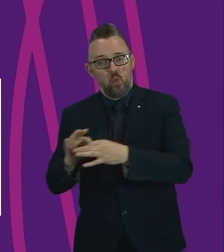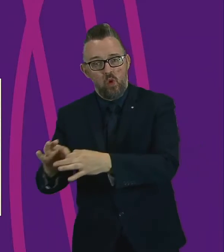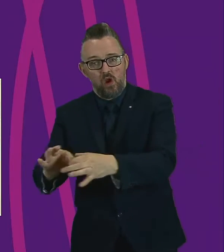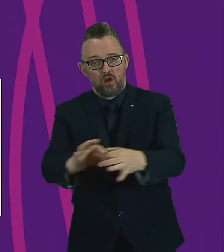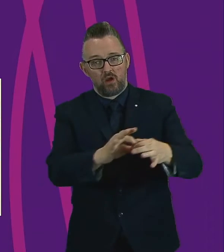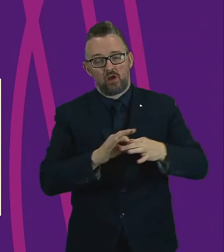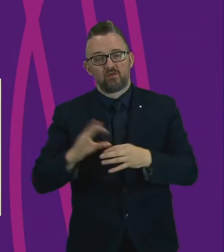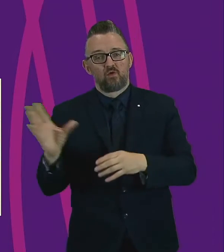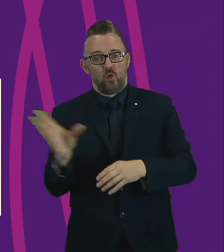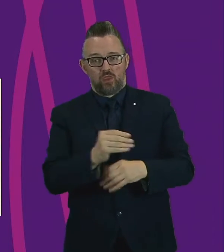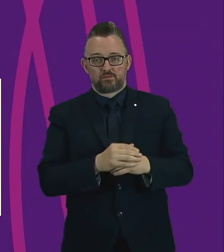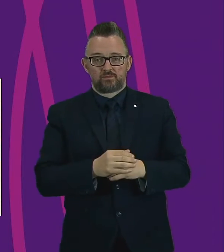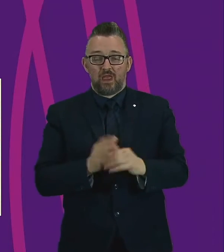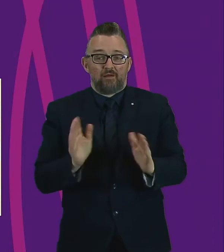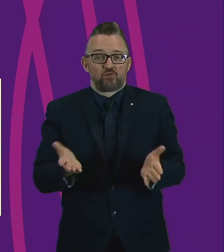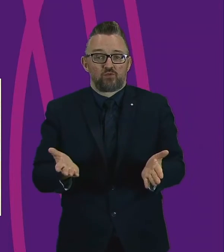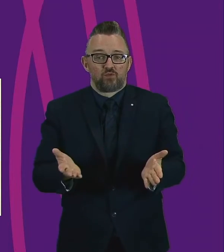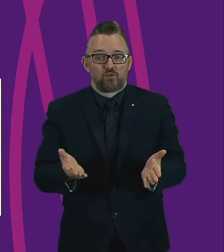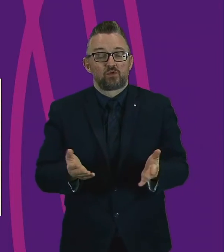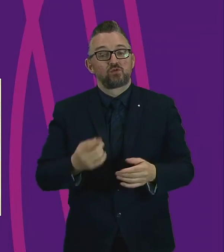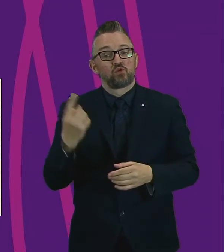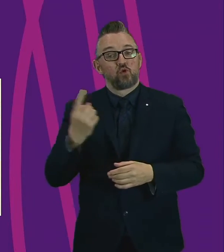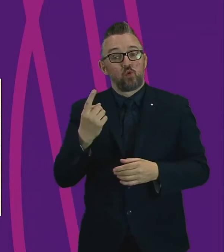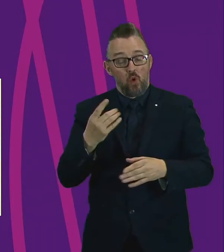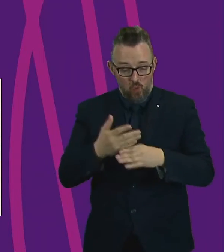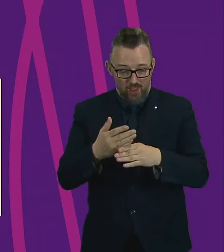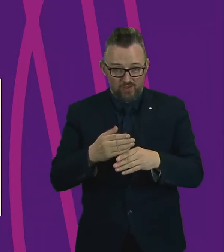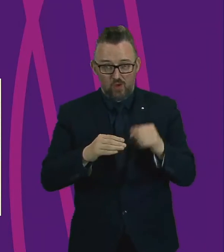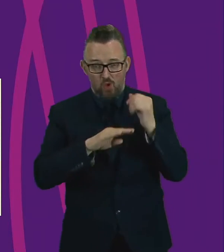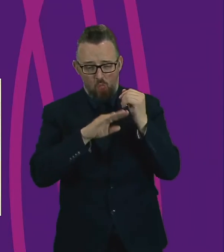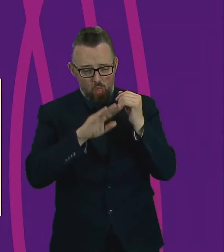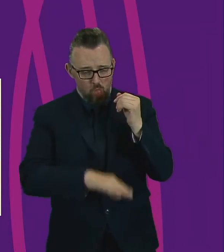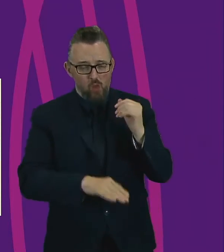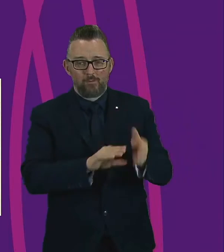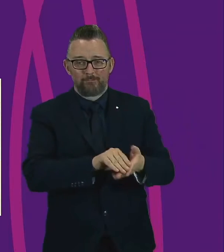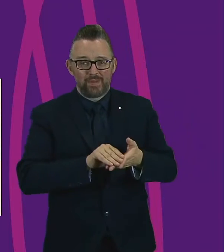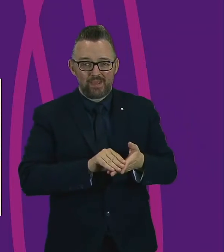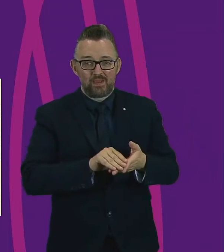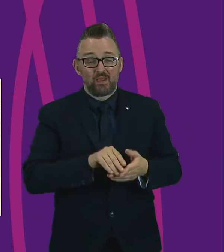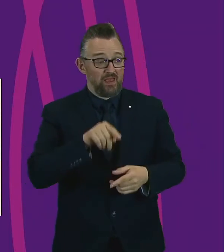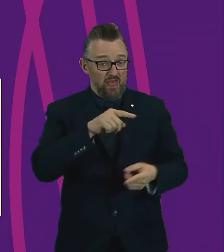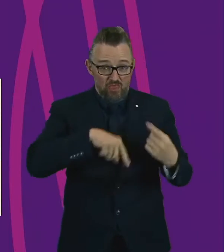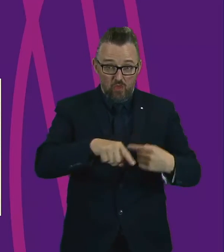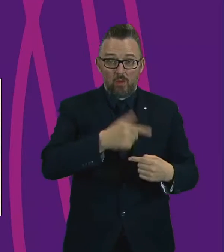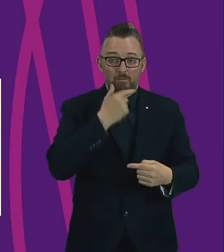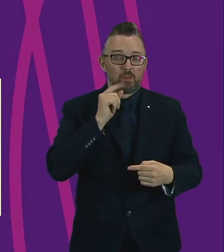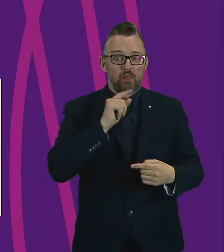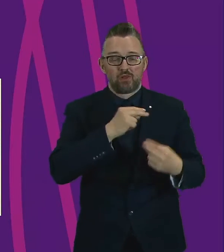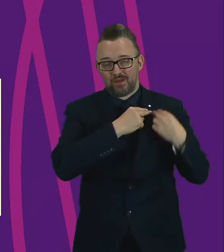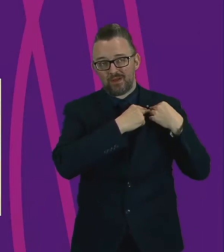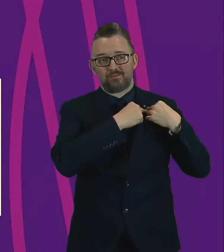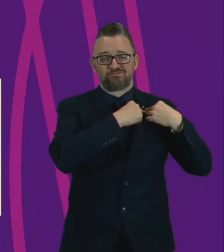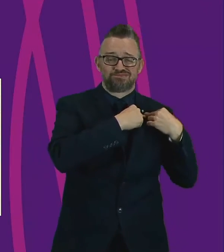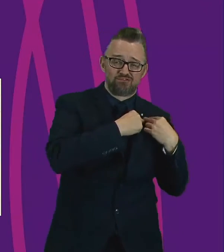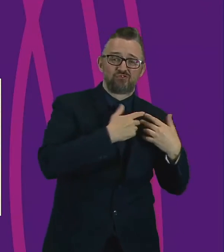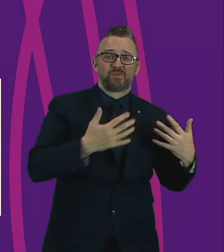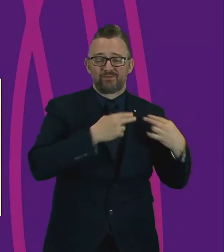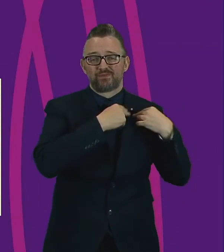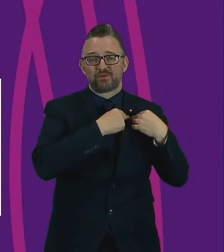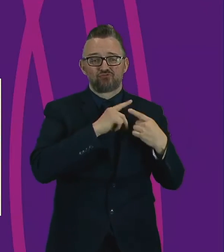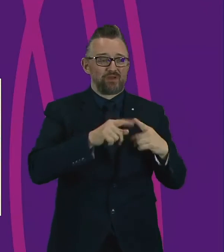were undervalued, who work for poverty wages, are the very people who are shouldering the brunt of the responsibility in